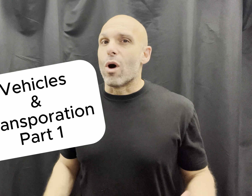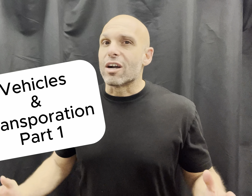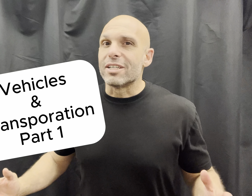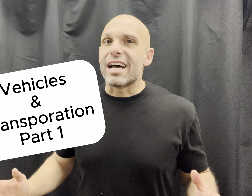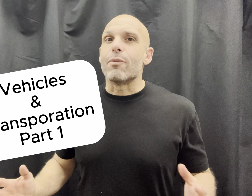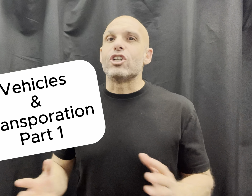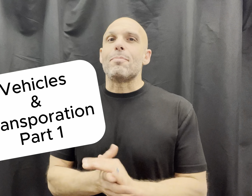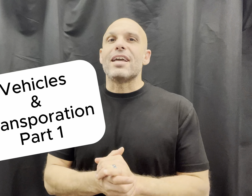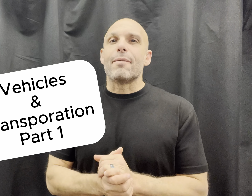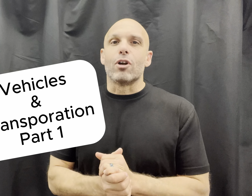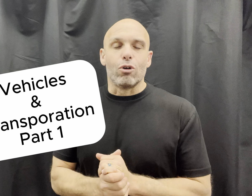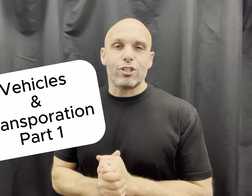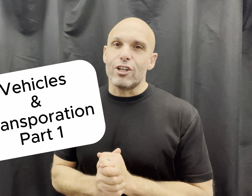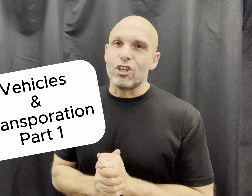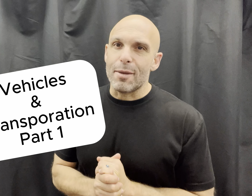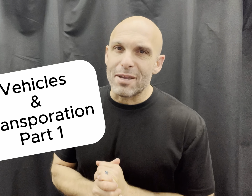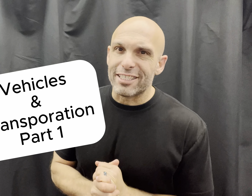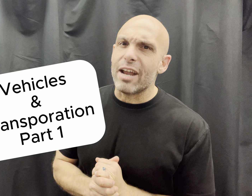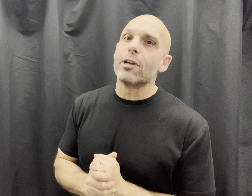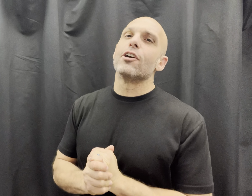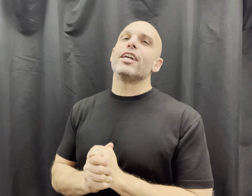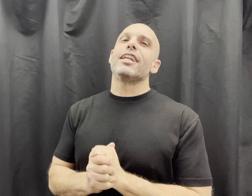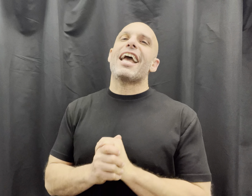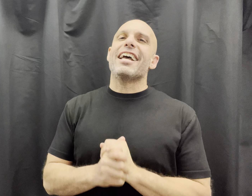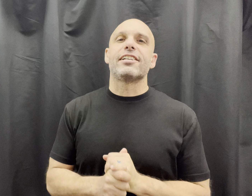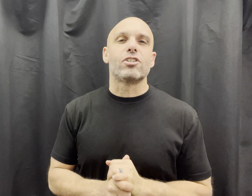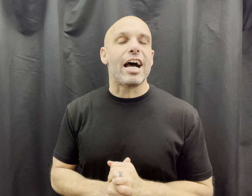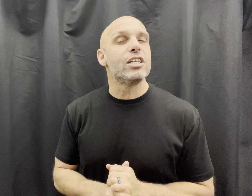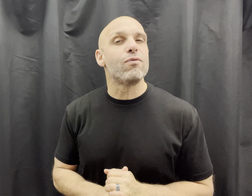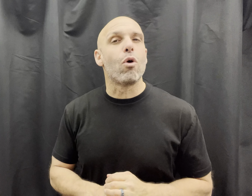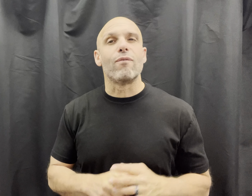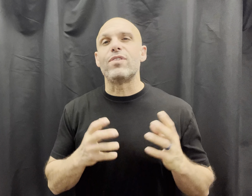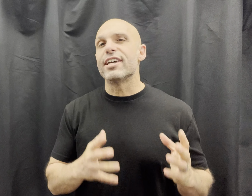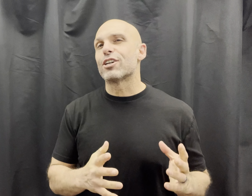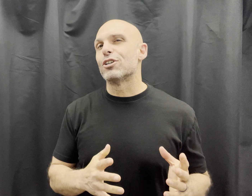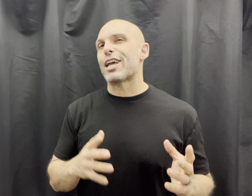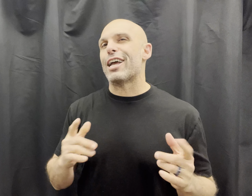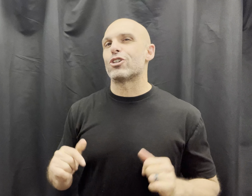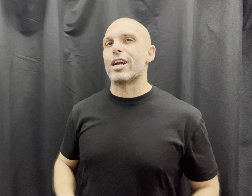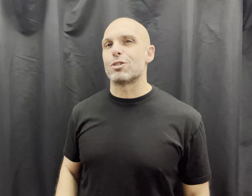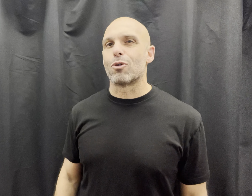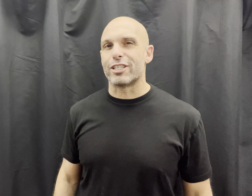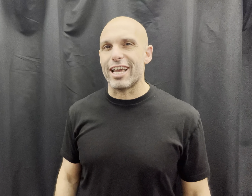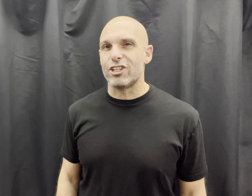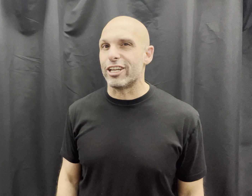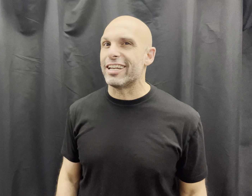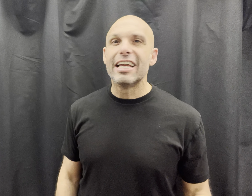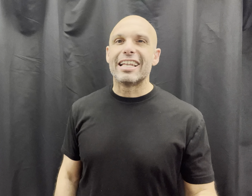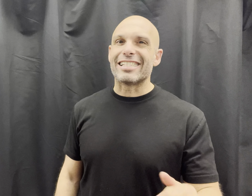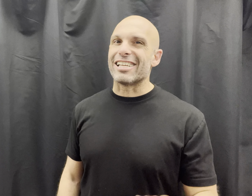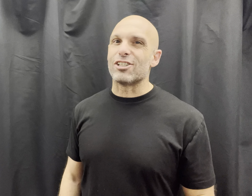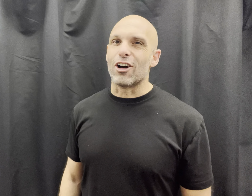Welcome to Sign with JP. I'm your host, JP. Today we're learning ASL signs for vehicles and transportation. Let's get